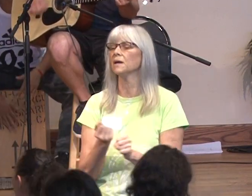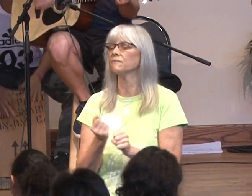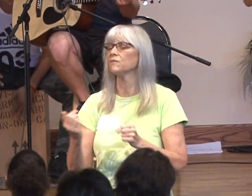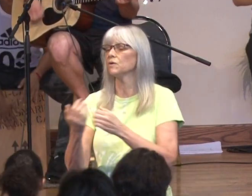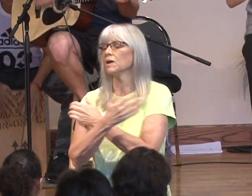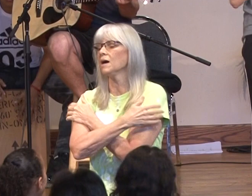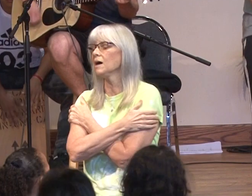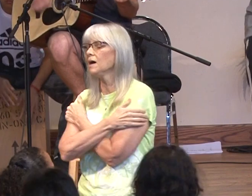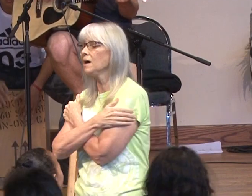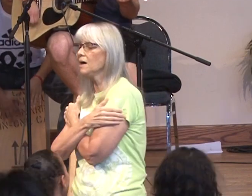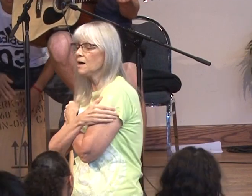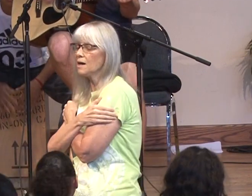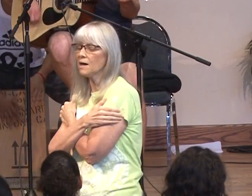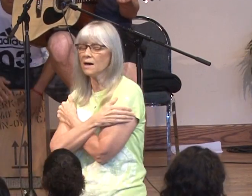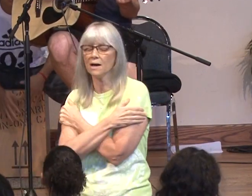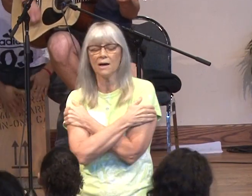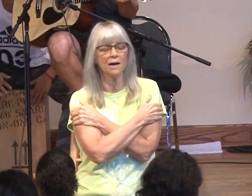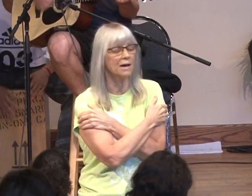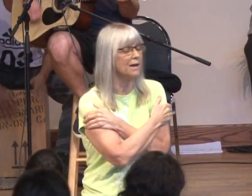was made for